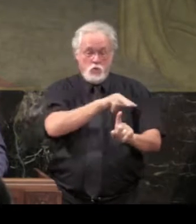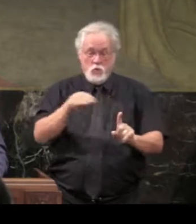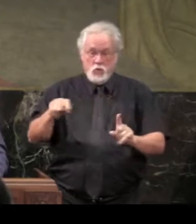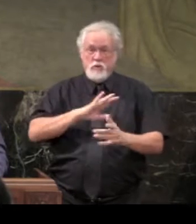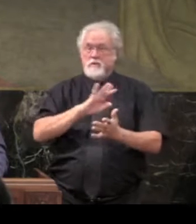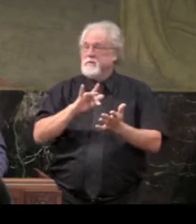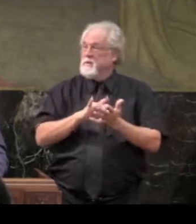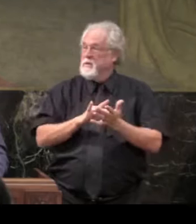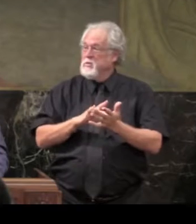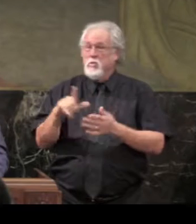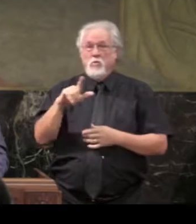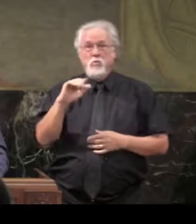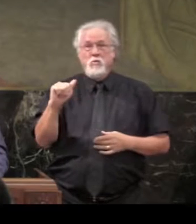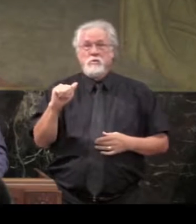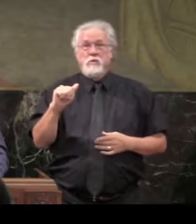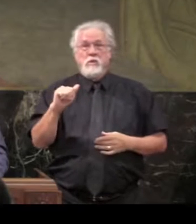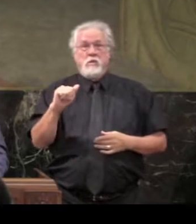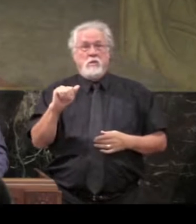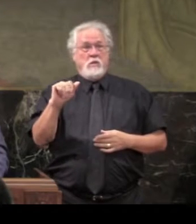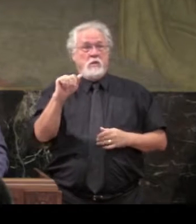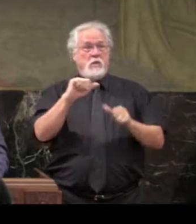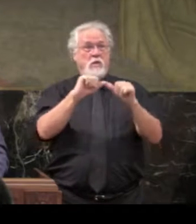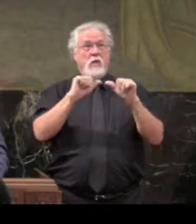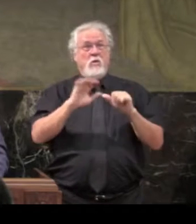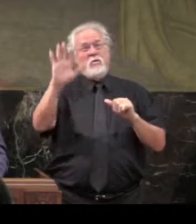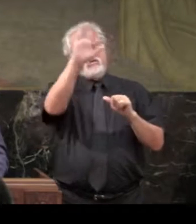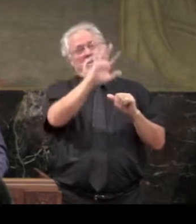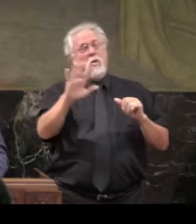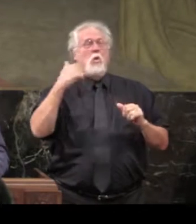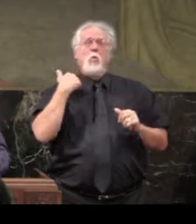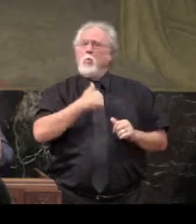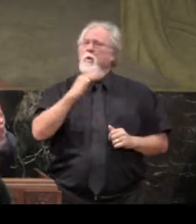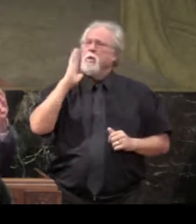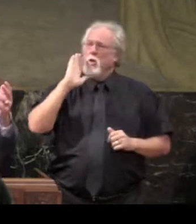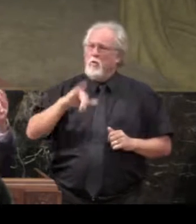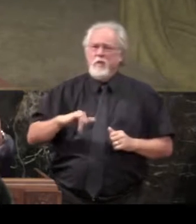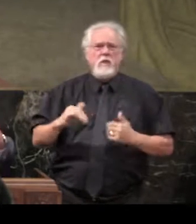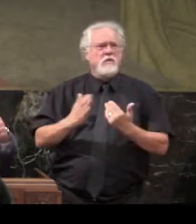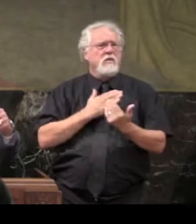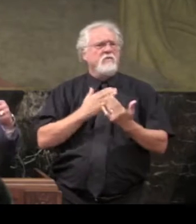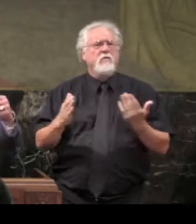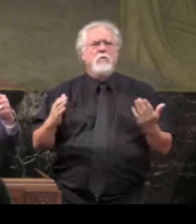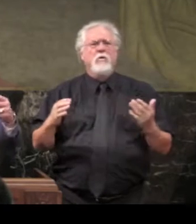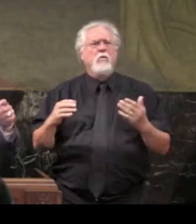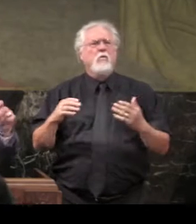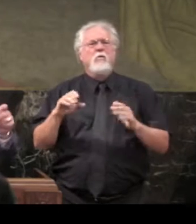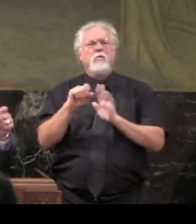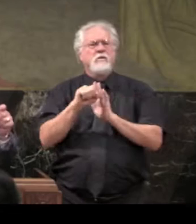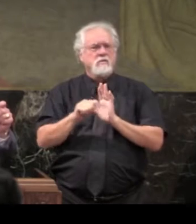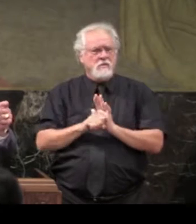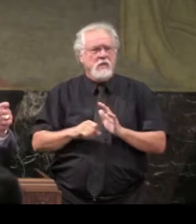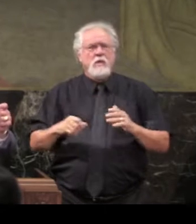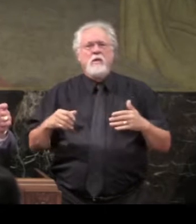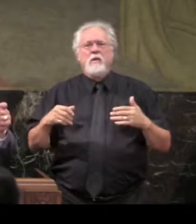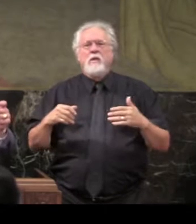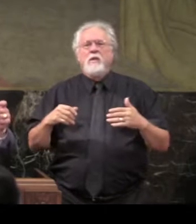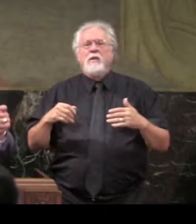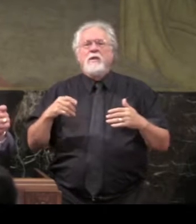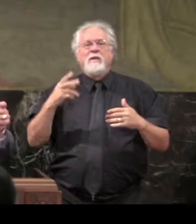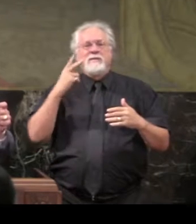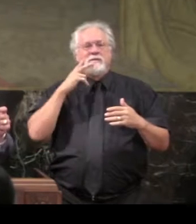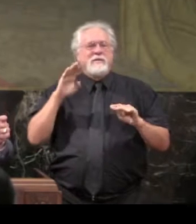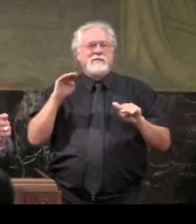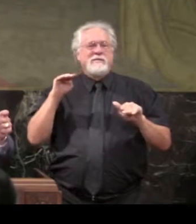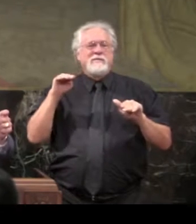central Louisiana area, what we know is that even though the entire state has seen a downturn